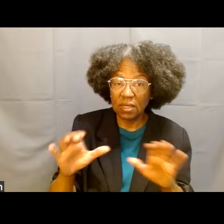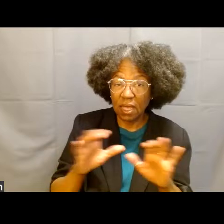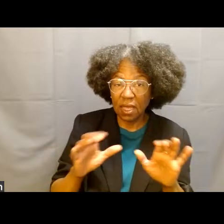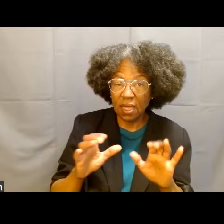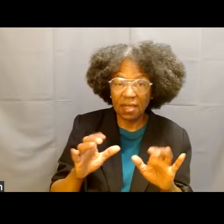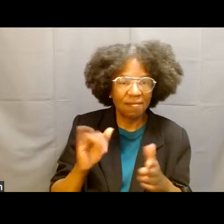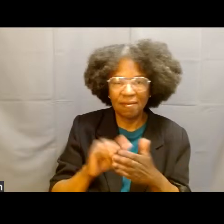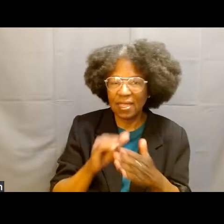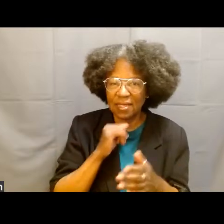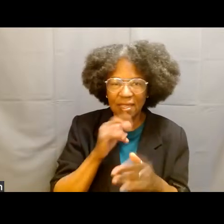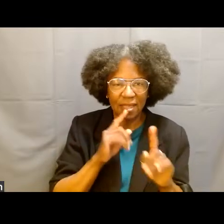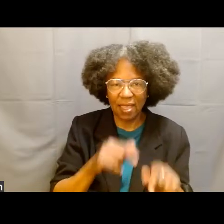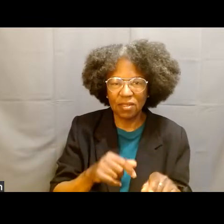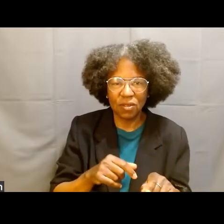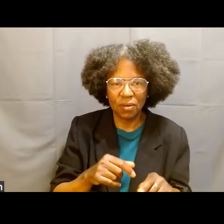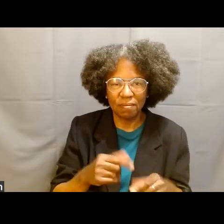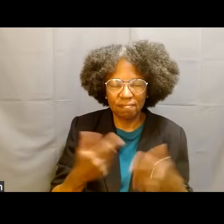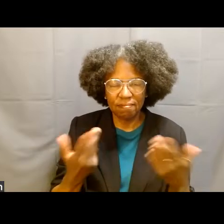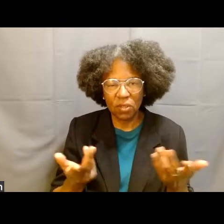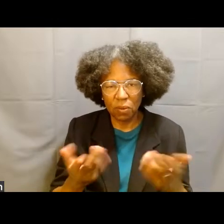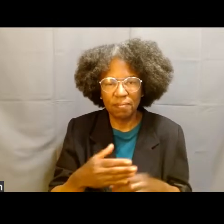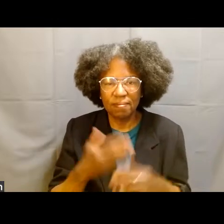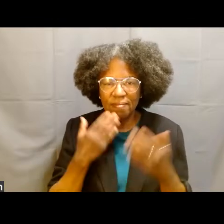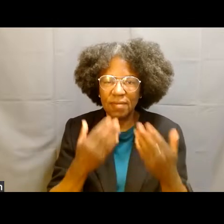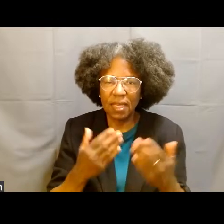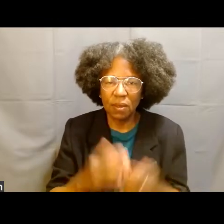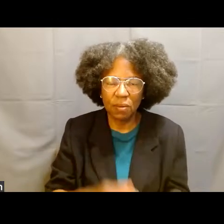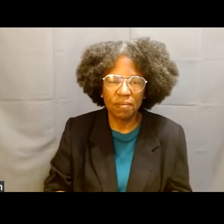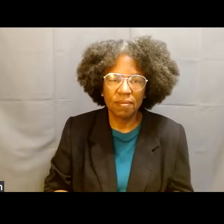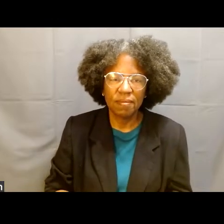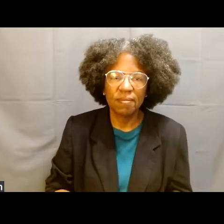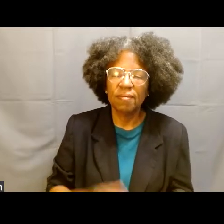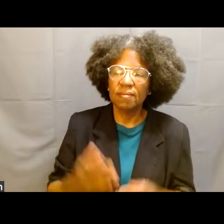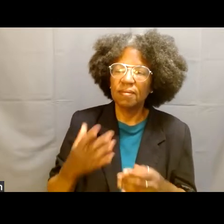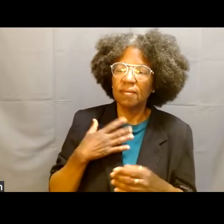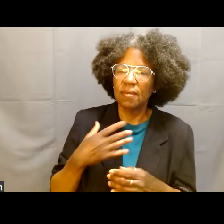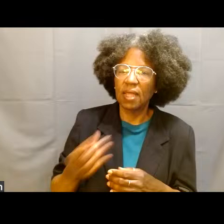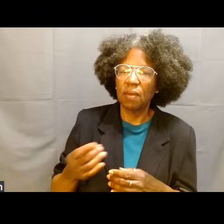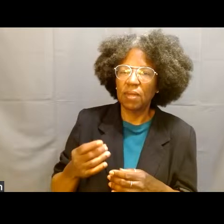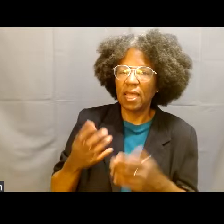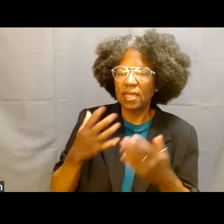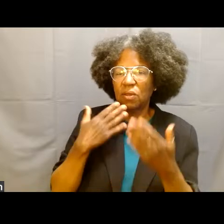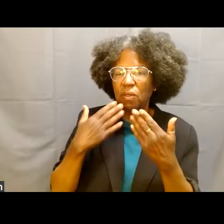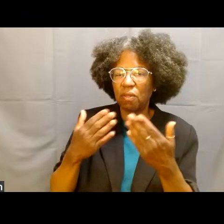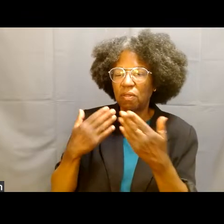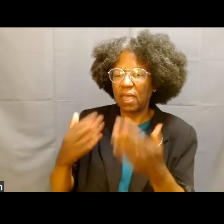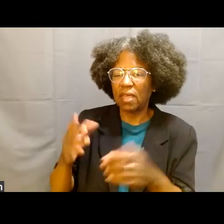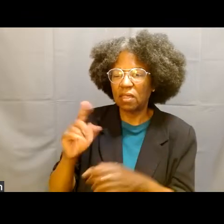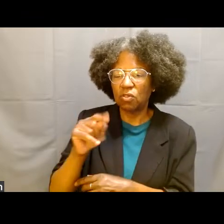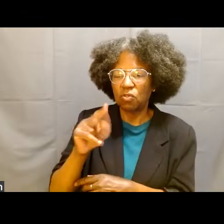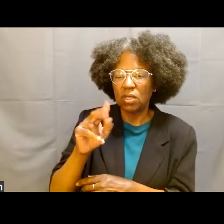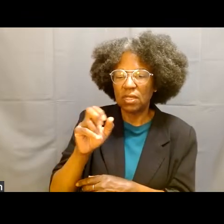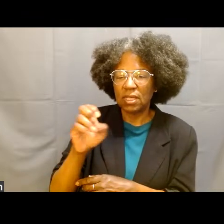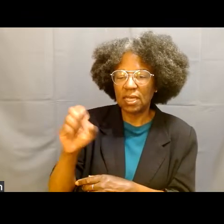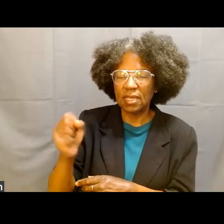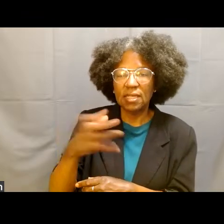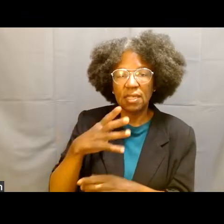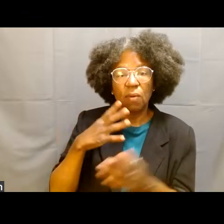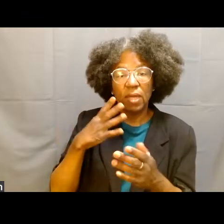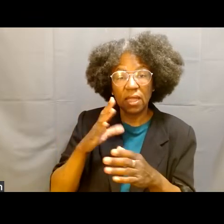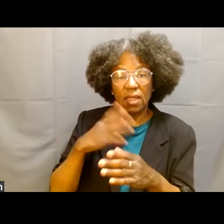thank you. I'd like to thank the trustees, and now I'm going to call on the student board members